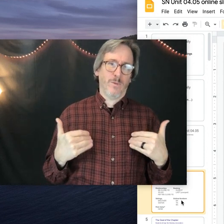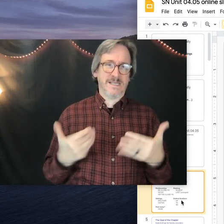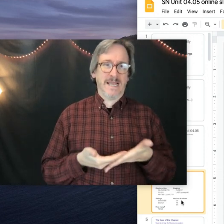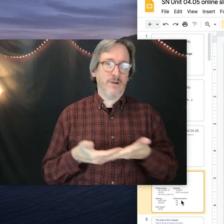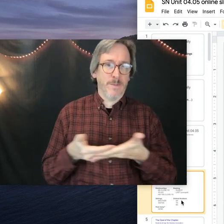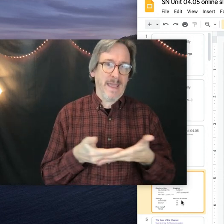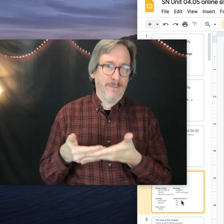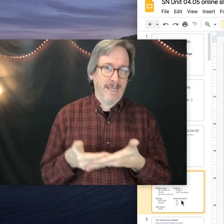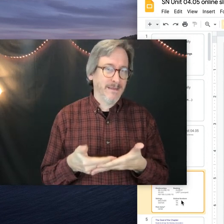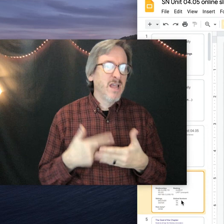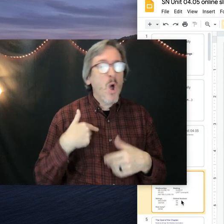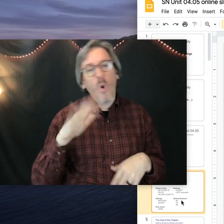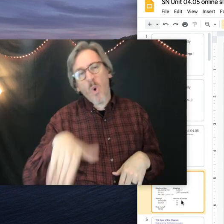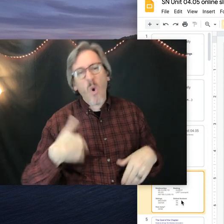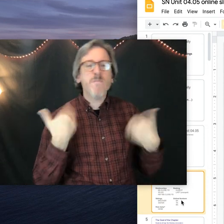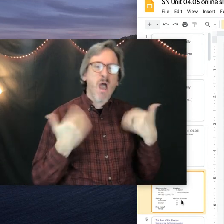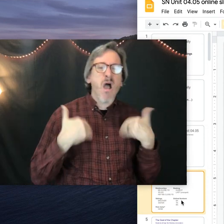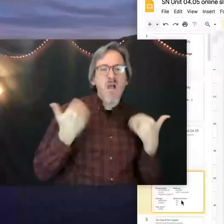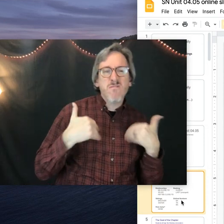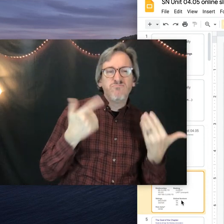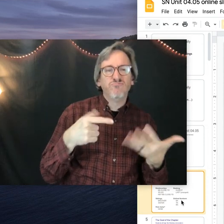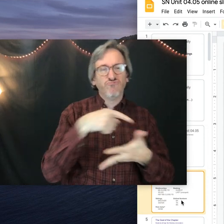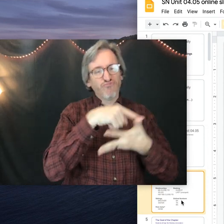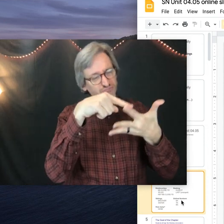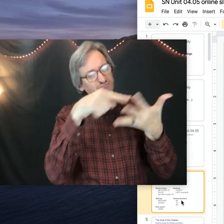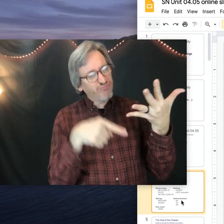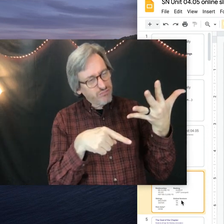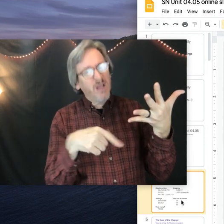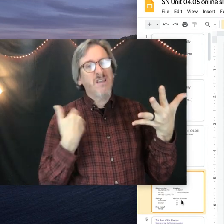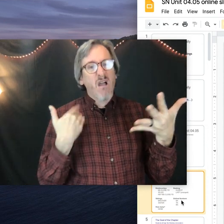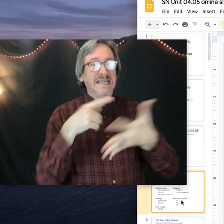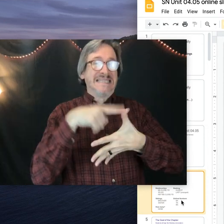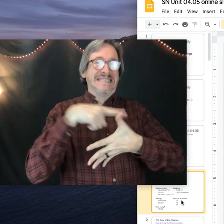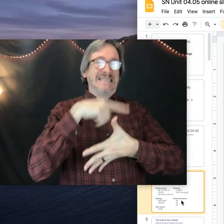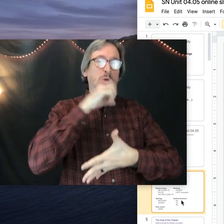If you don't want to say you're the baby. Oh, I'm young.